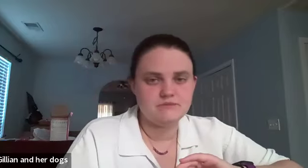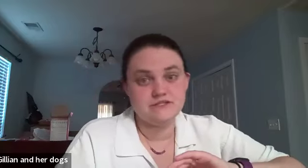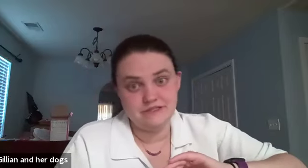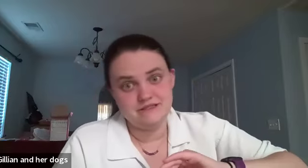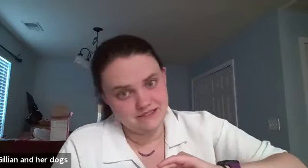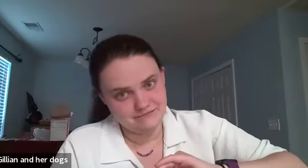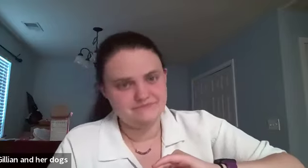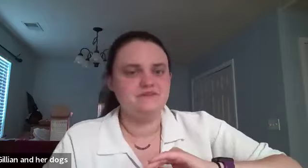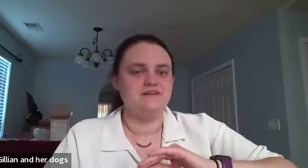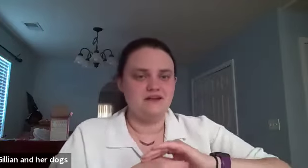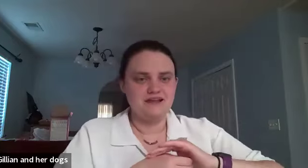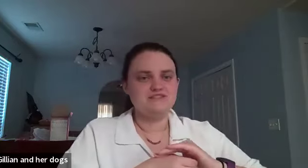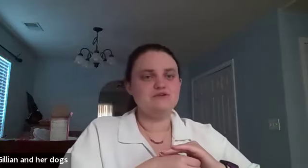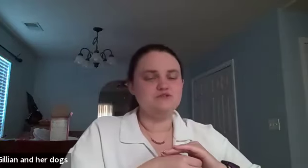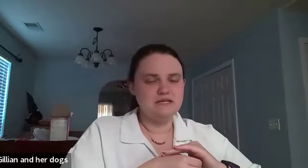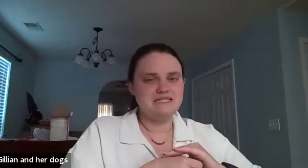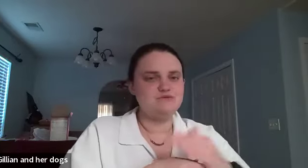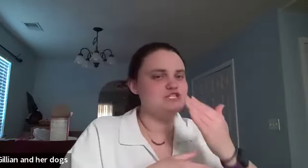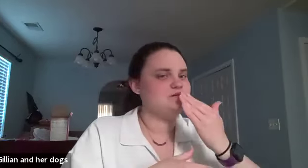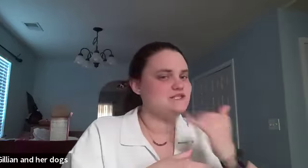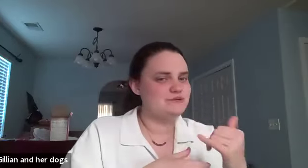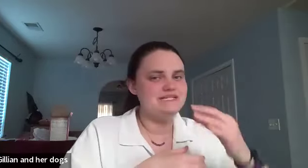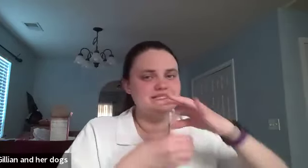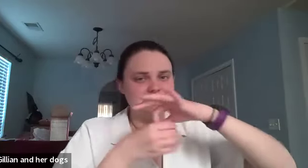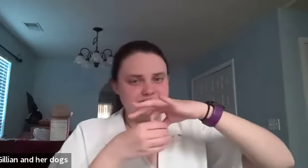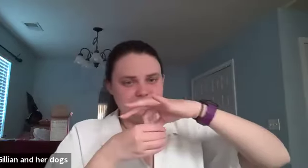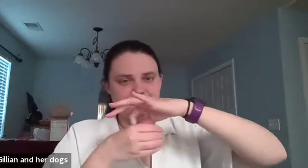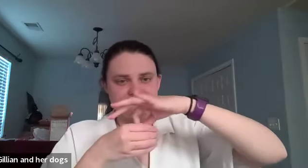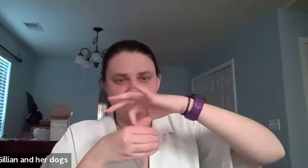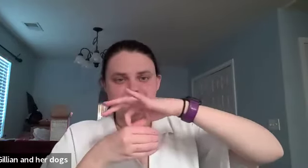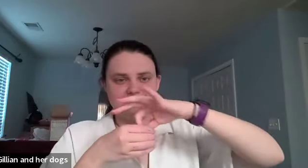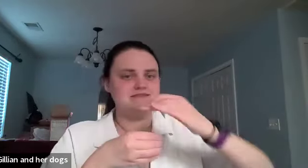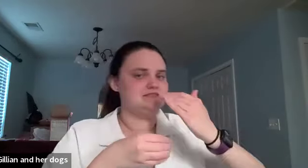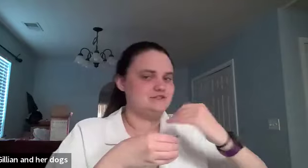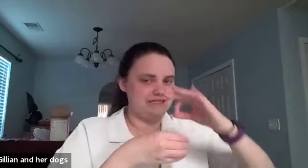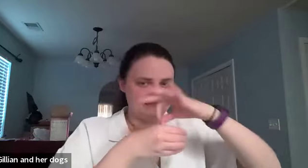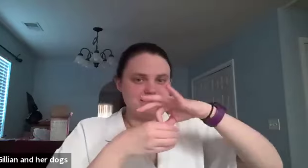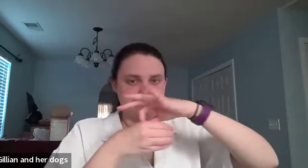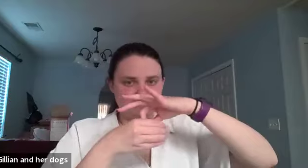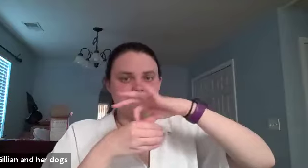talking about sweet tea. All right. So sweet tea would just be sweet tea. Sweet tea.